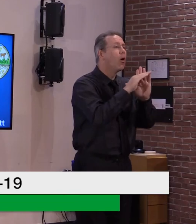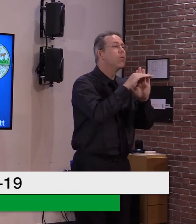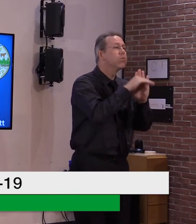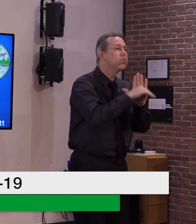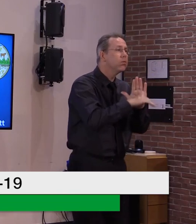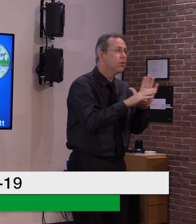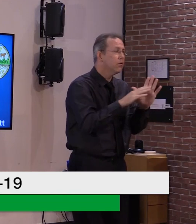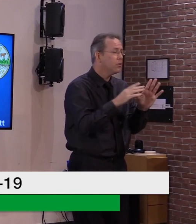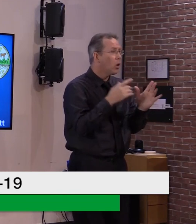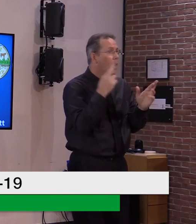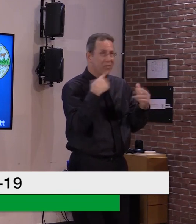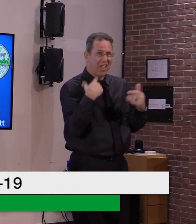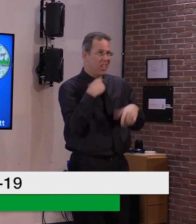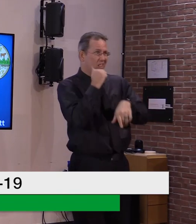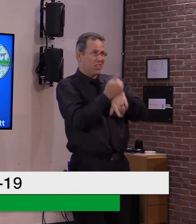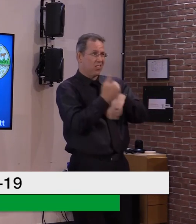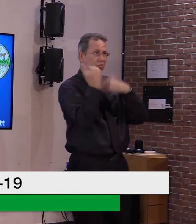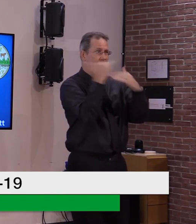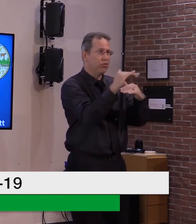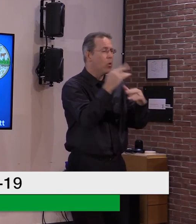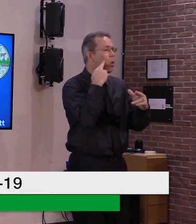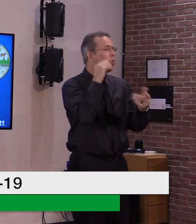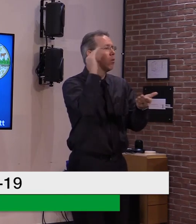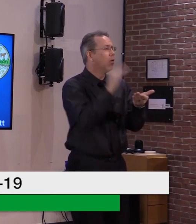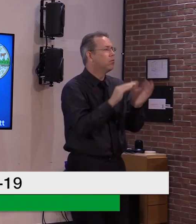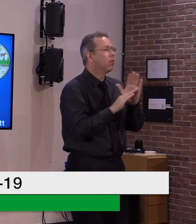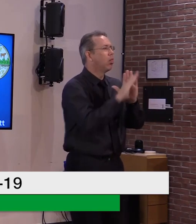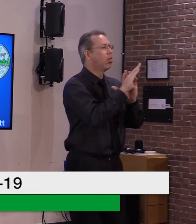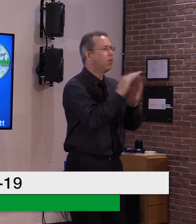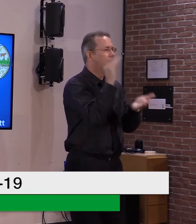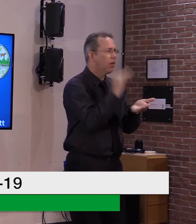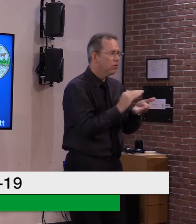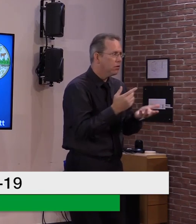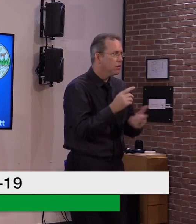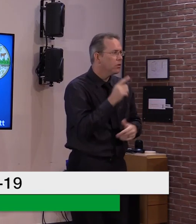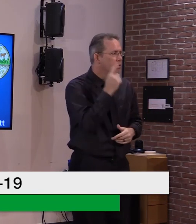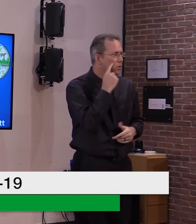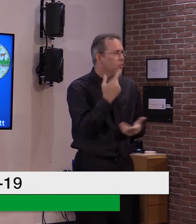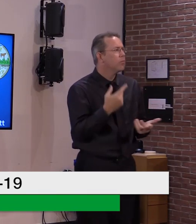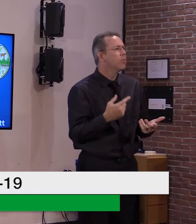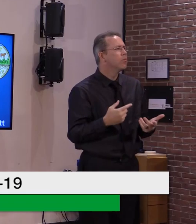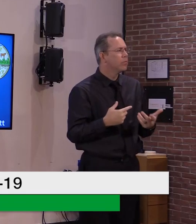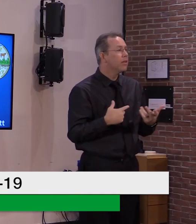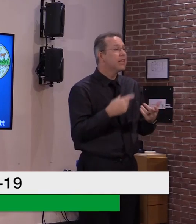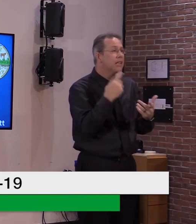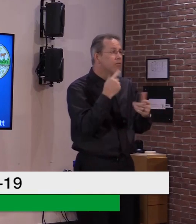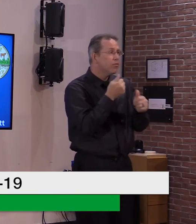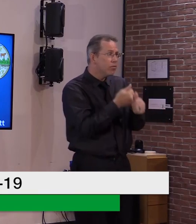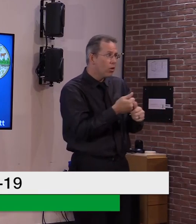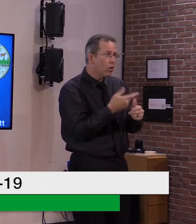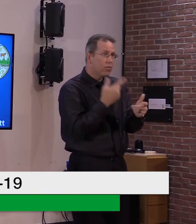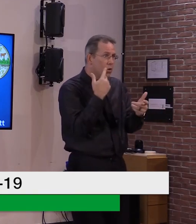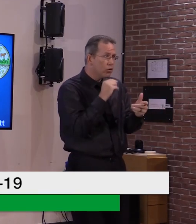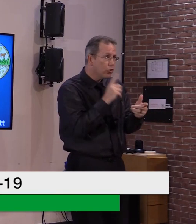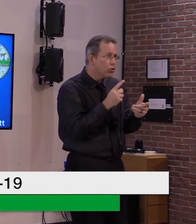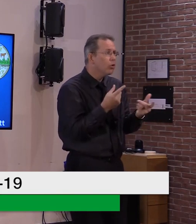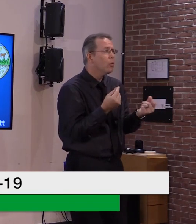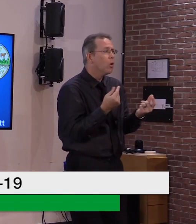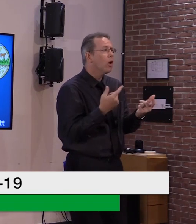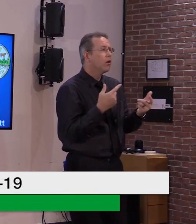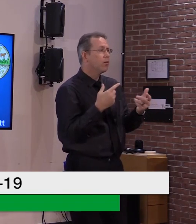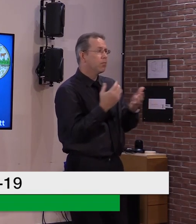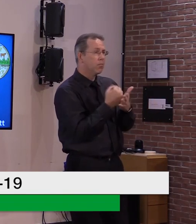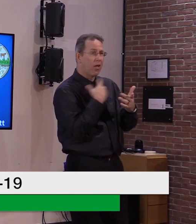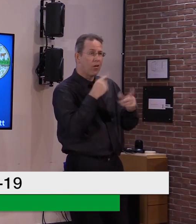have a lot of other tools at our disposal we utilize them in the beginning of the pandemic and the crisis we don't want to go